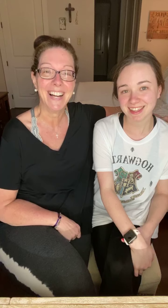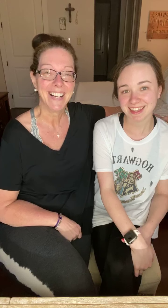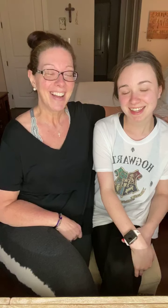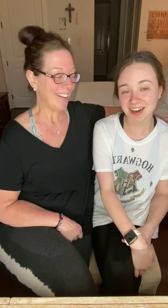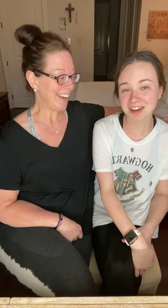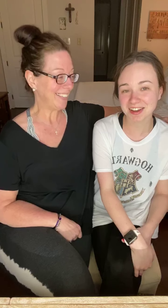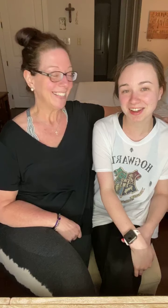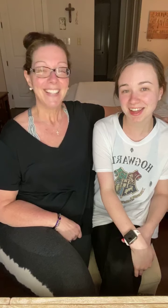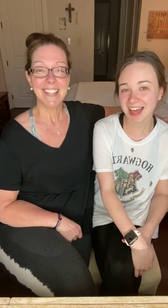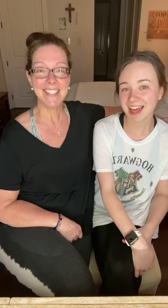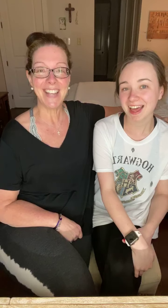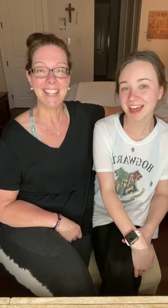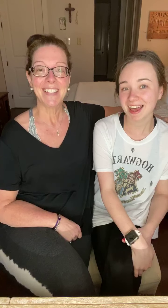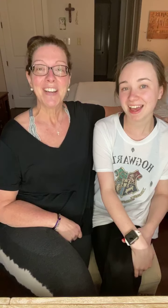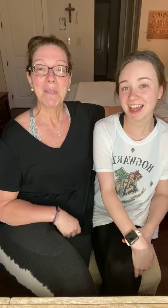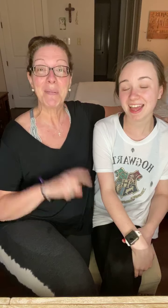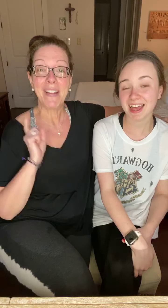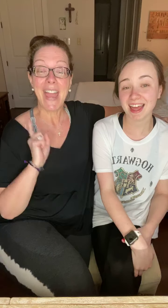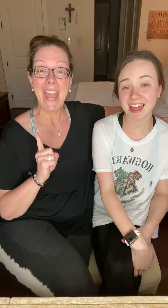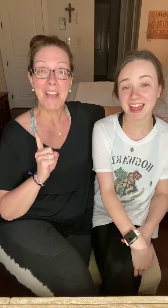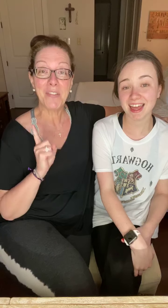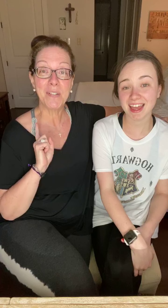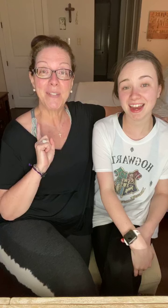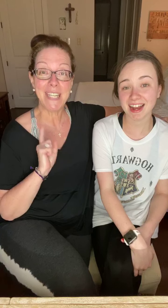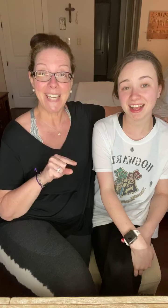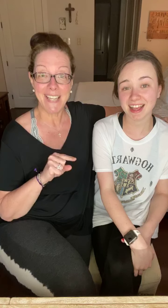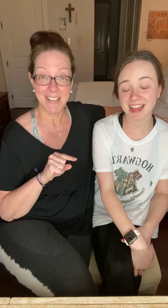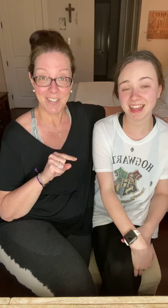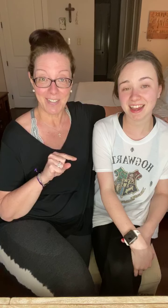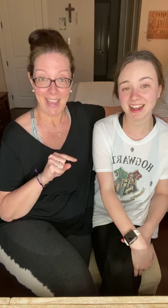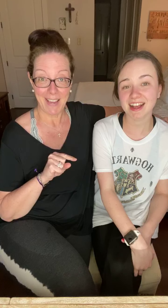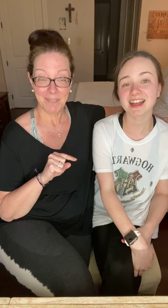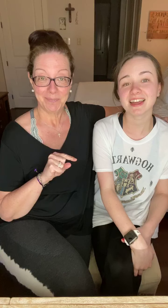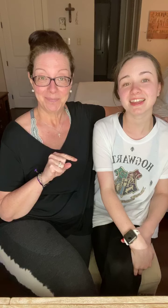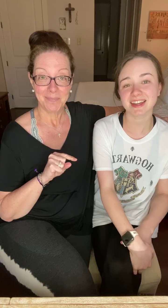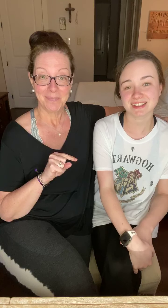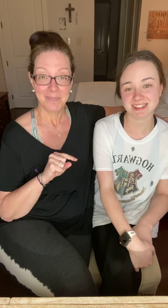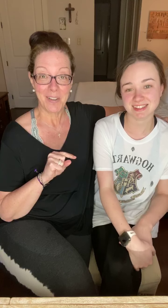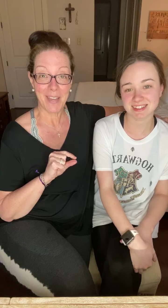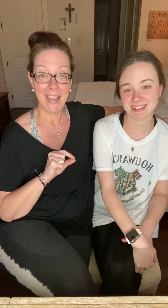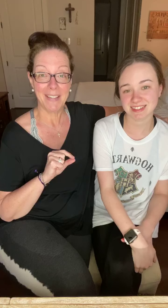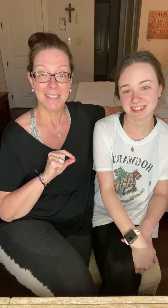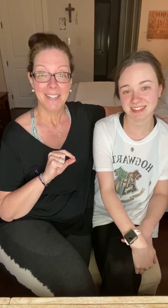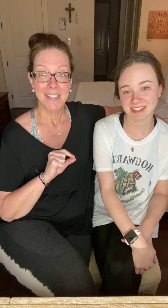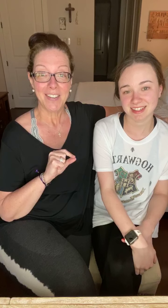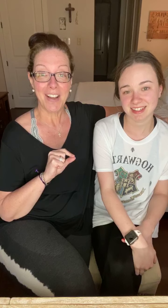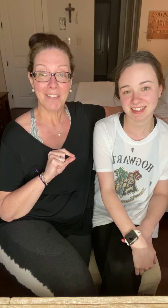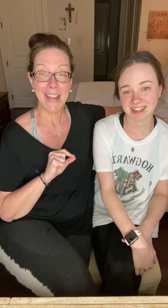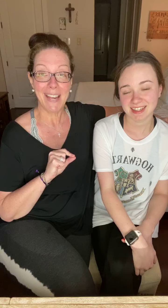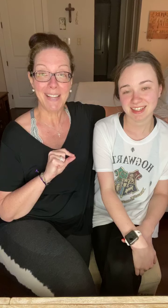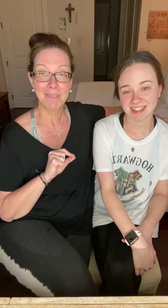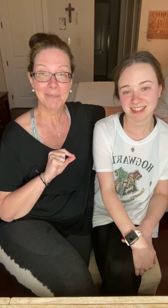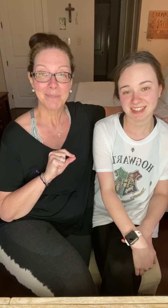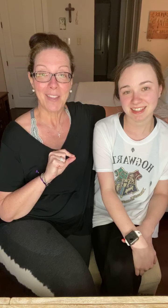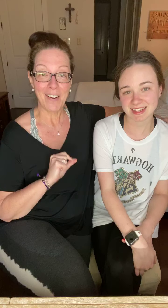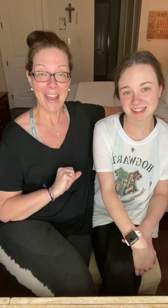All right, let's hit it. We went A through D yesterday. Yes. Okay, so y'all ready? All right.